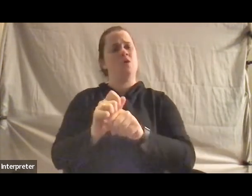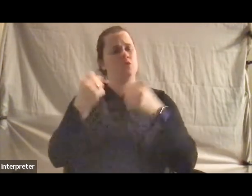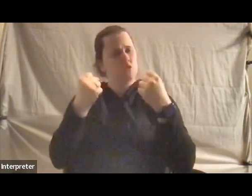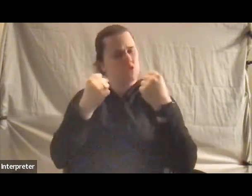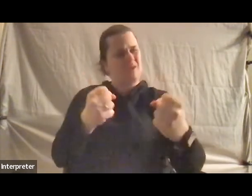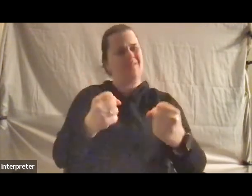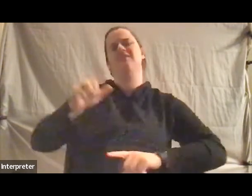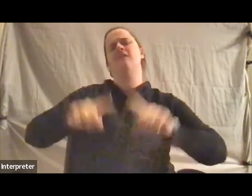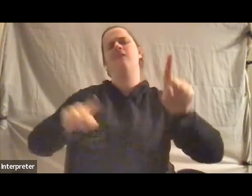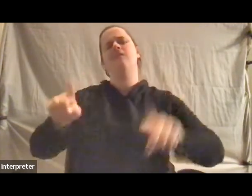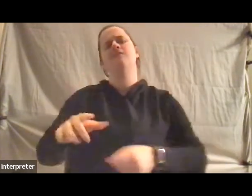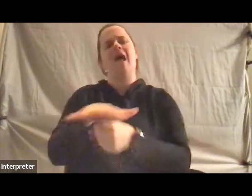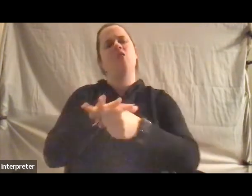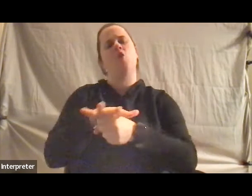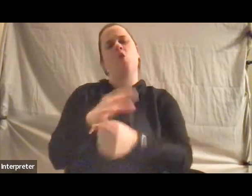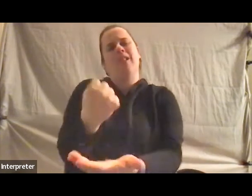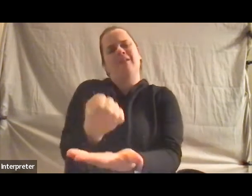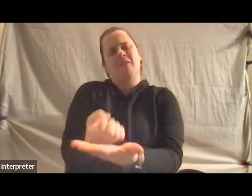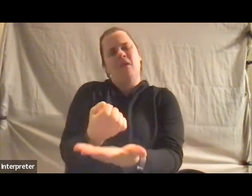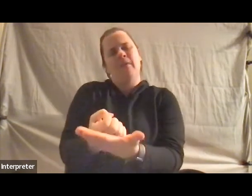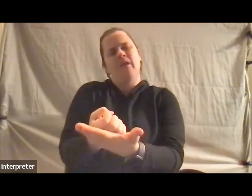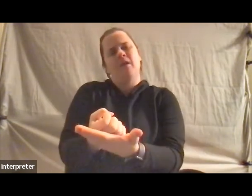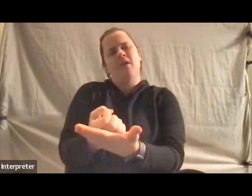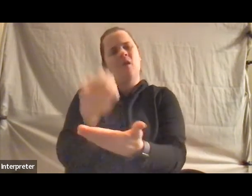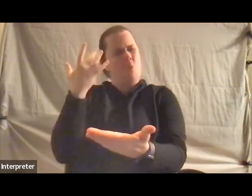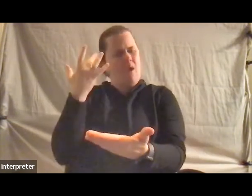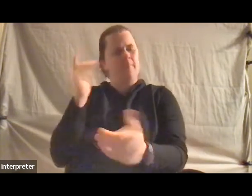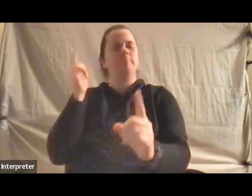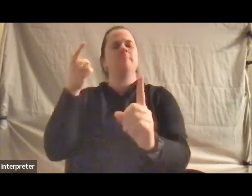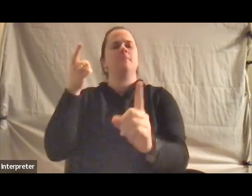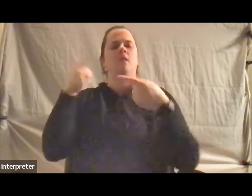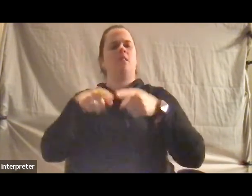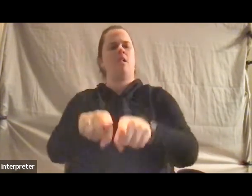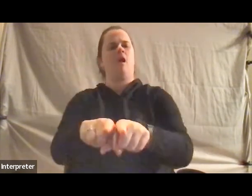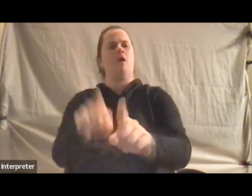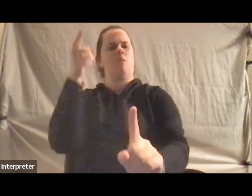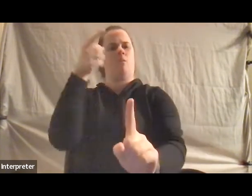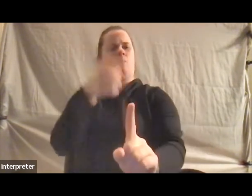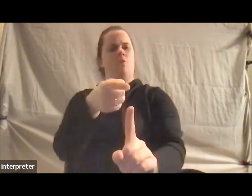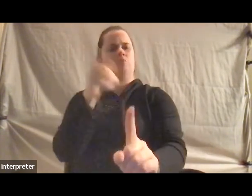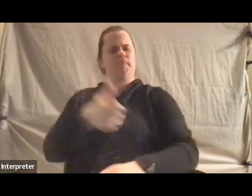the local economy by aligning its goals with the Economic Development Strategic Plan,